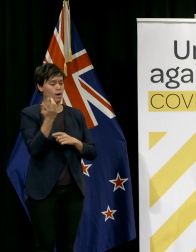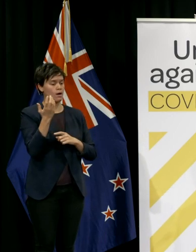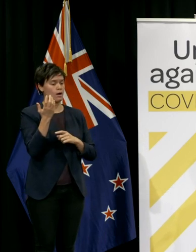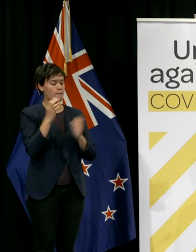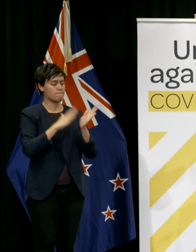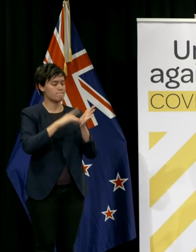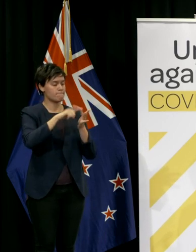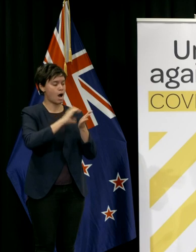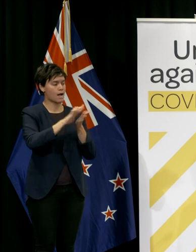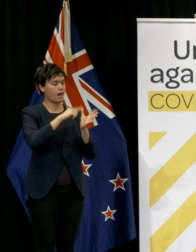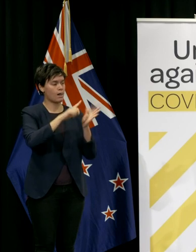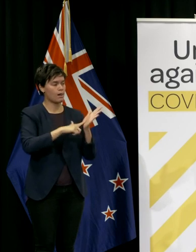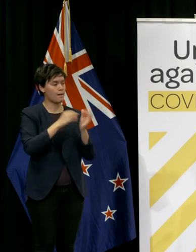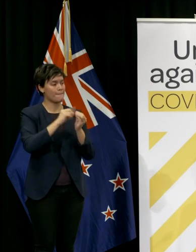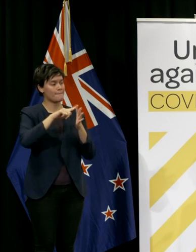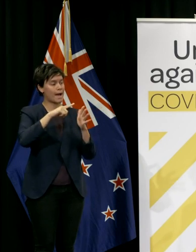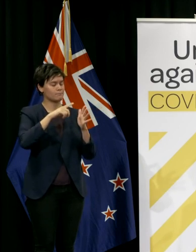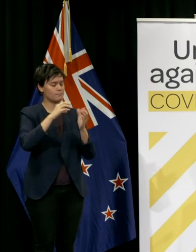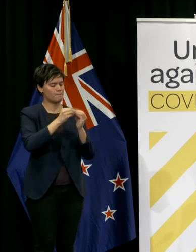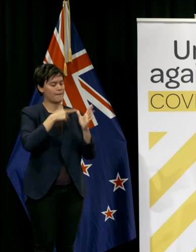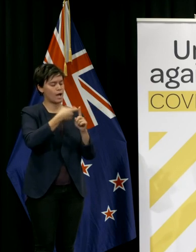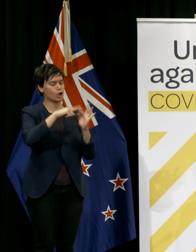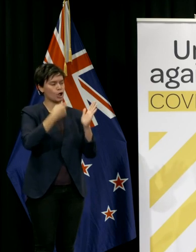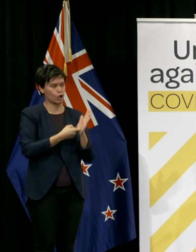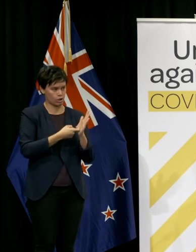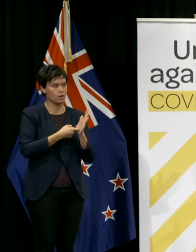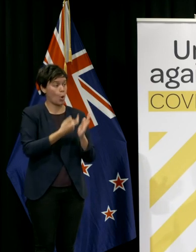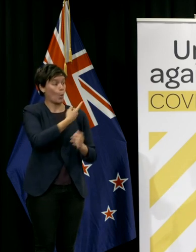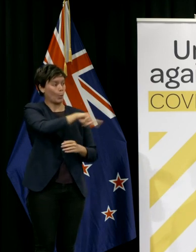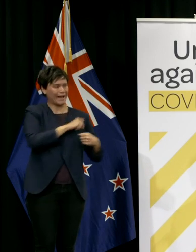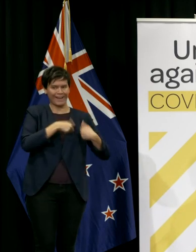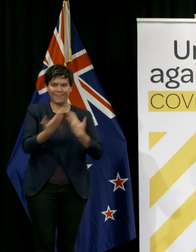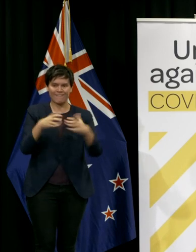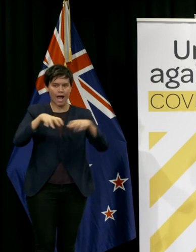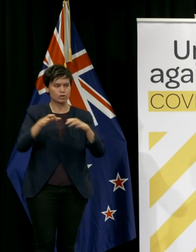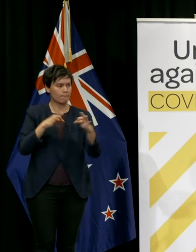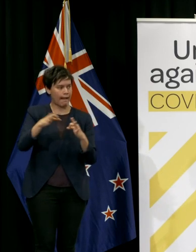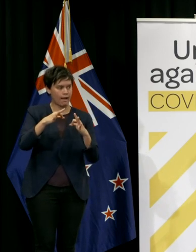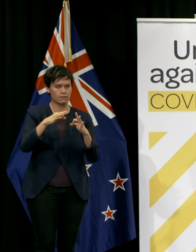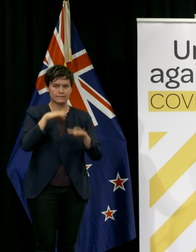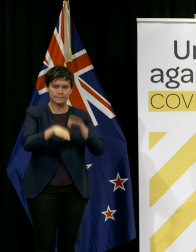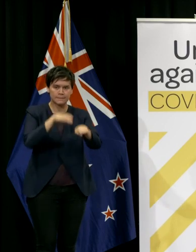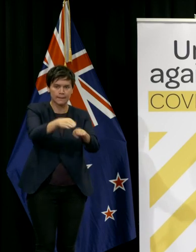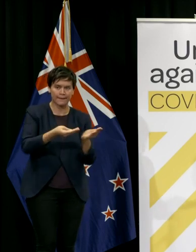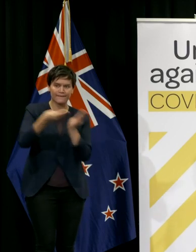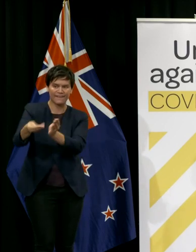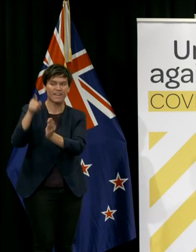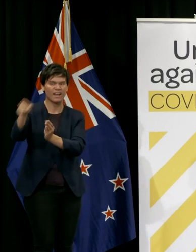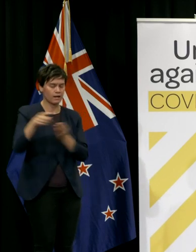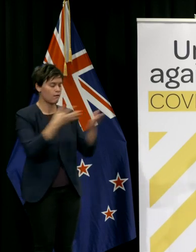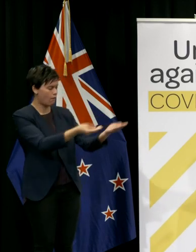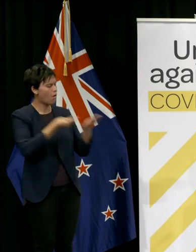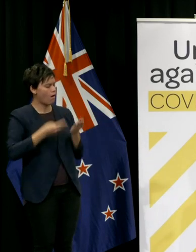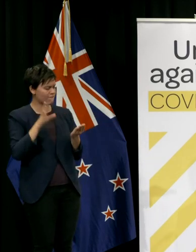over several days and updated for the different measures we are putting in place, and we're just we're putting an overview across those, and we